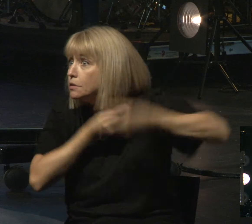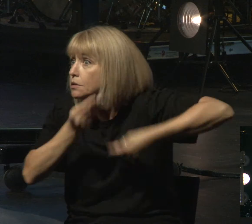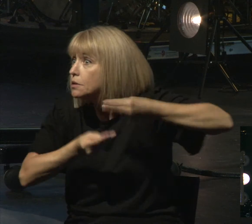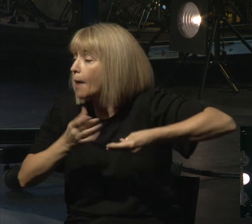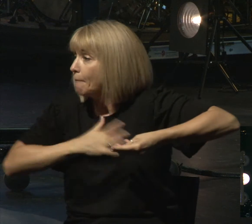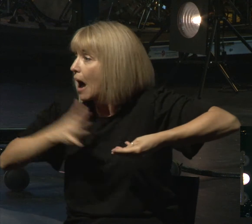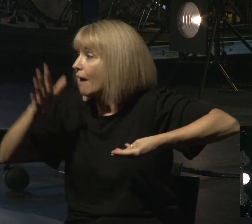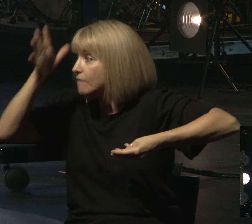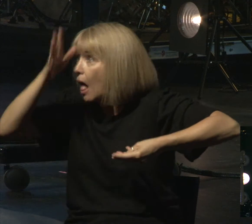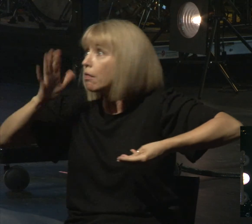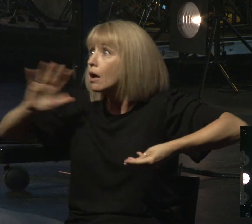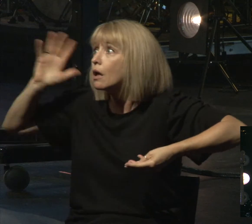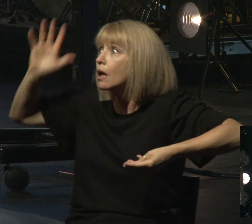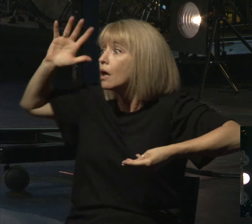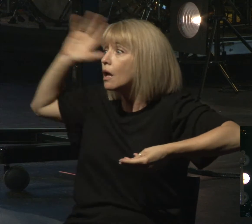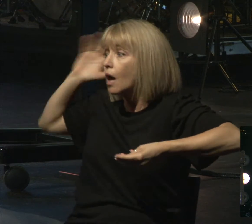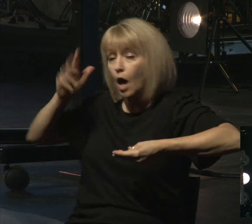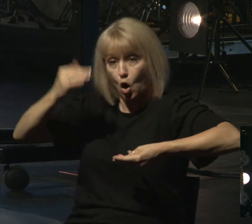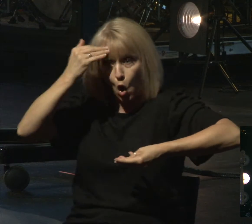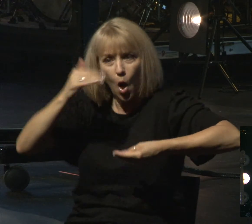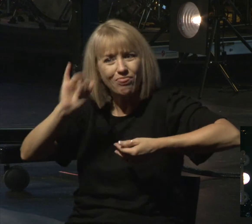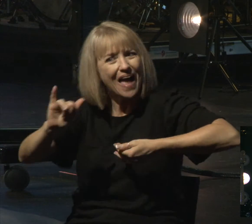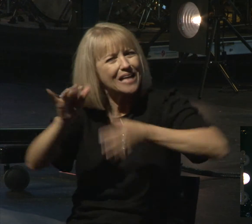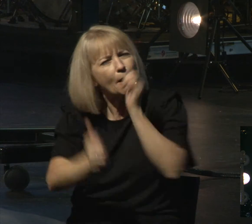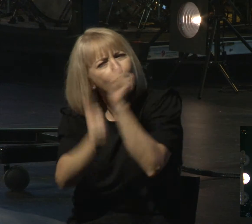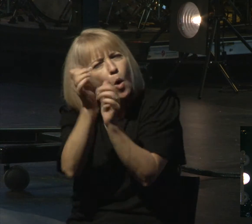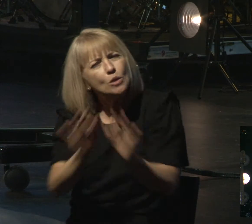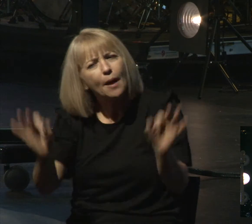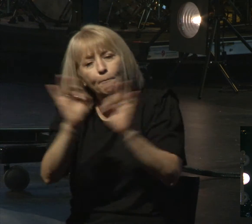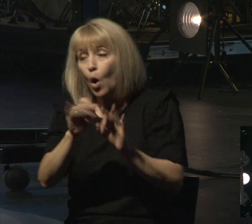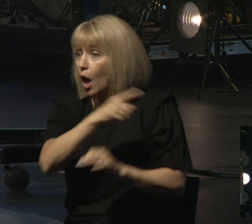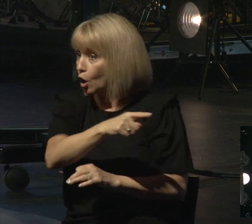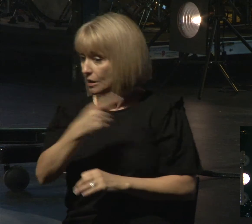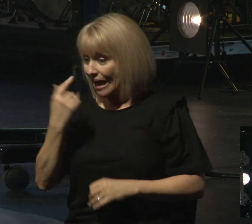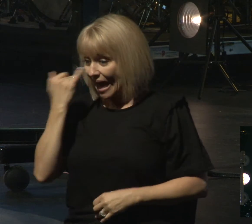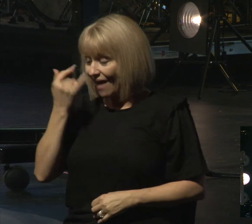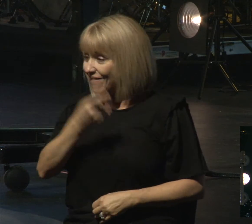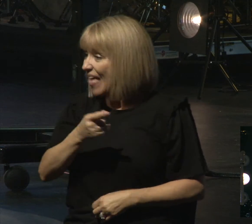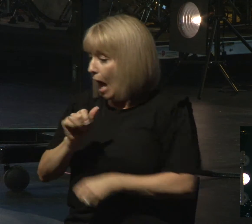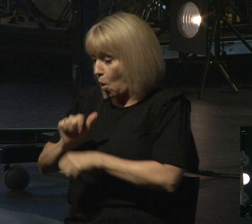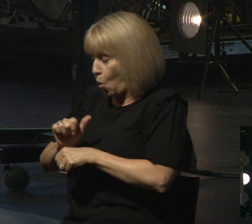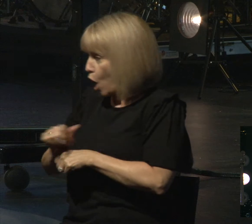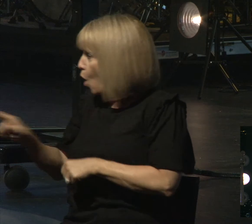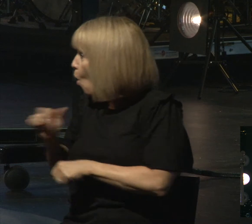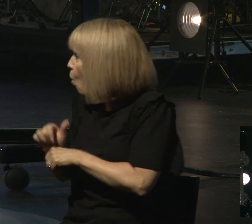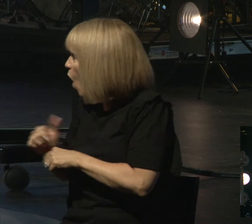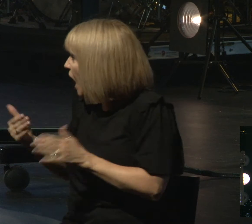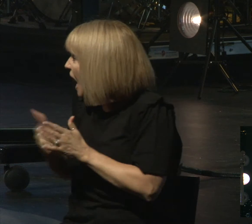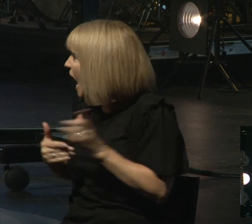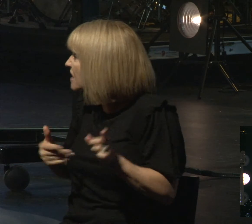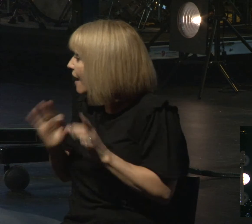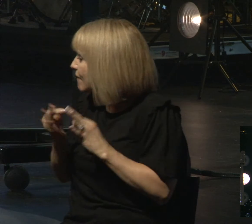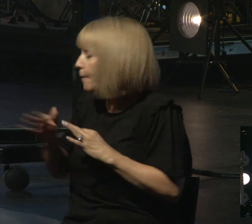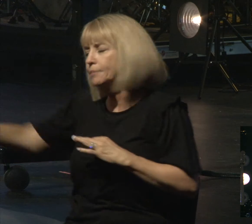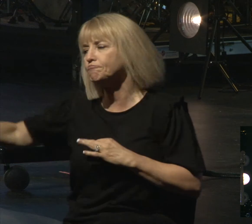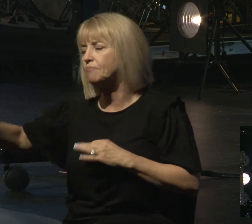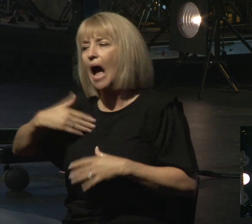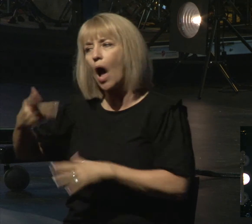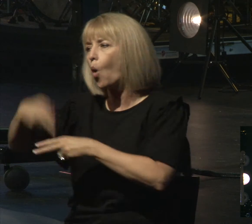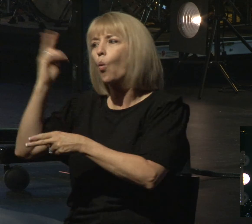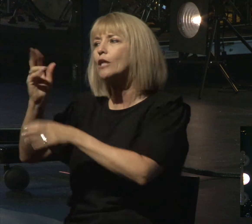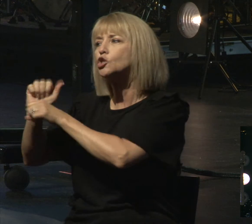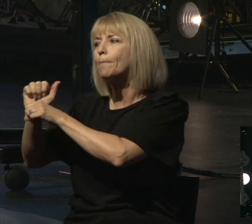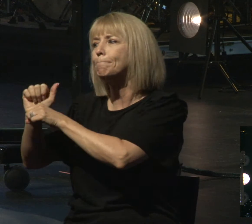who I come from. They held family above their careers. If their career came against their family, they would choose family over the